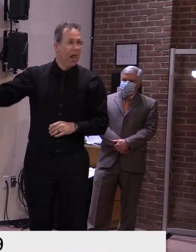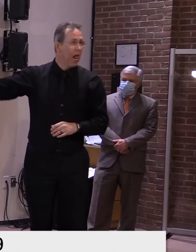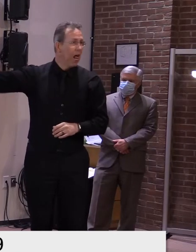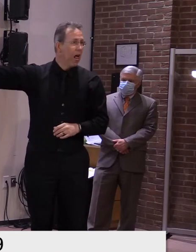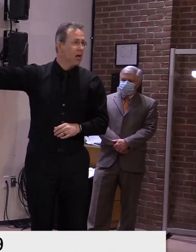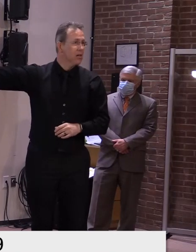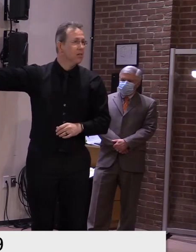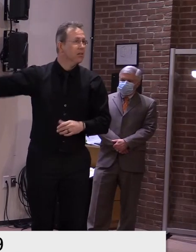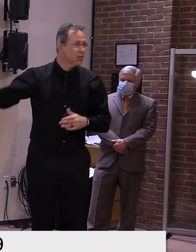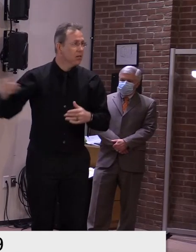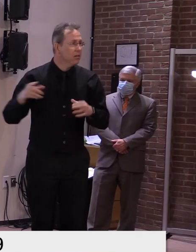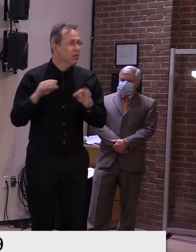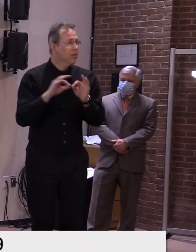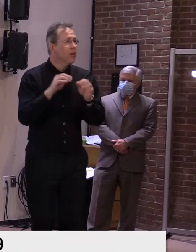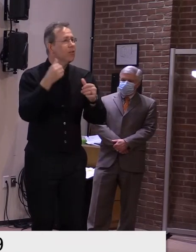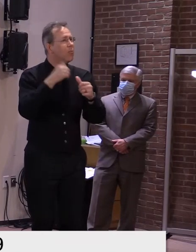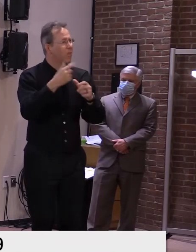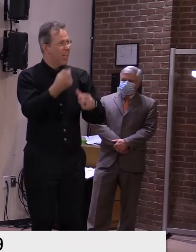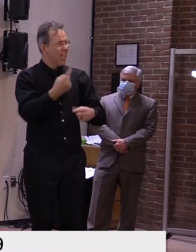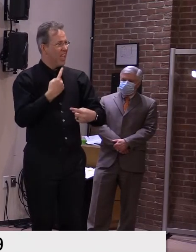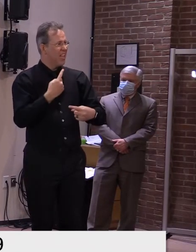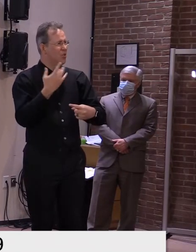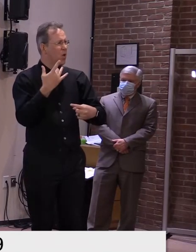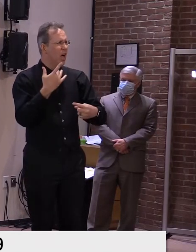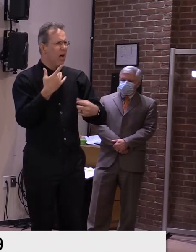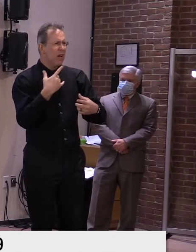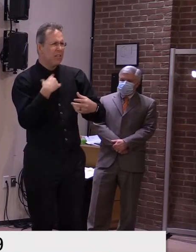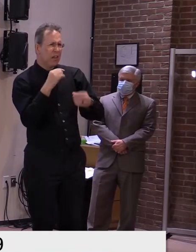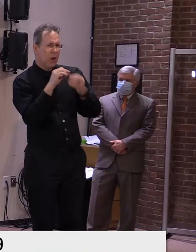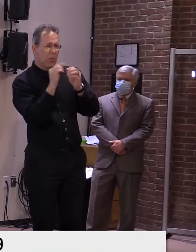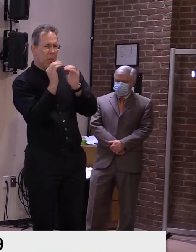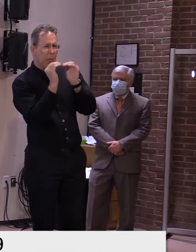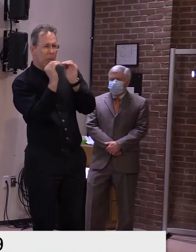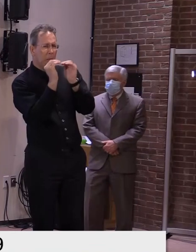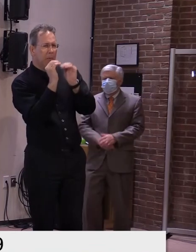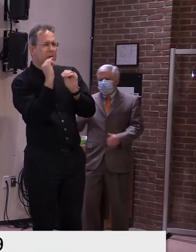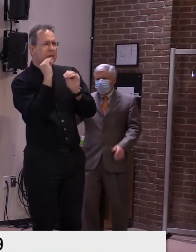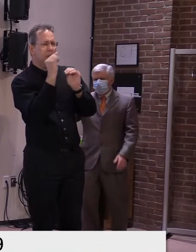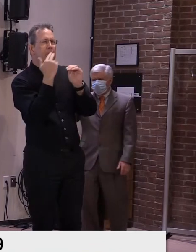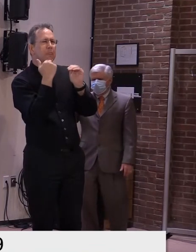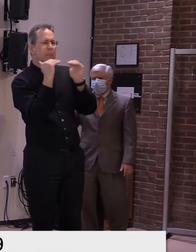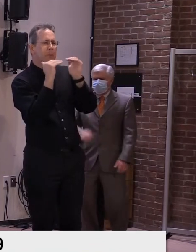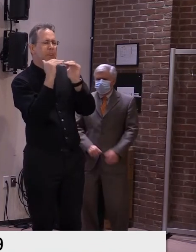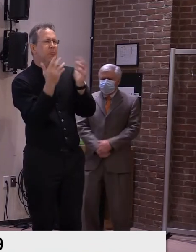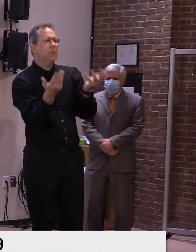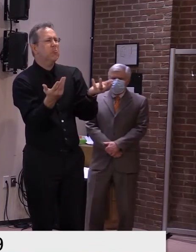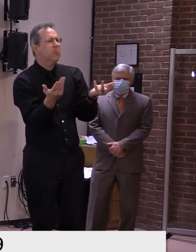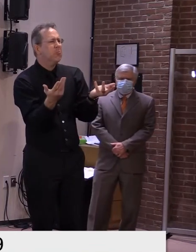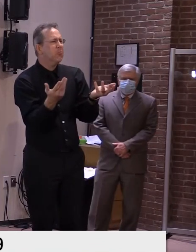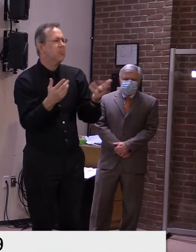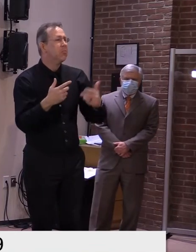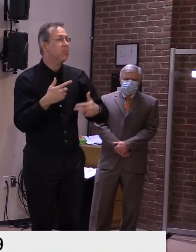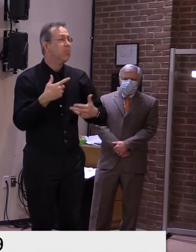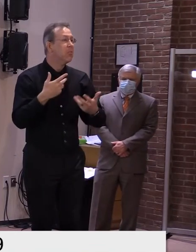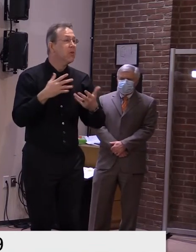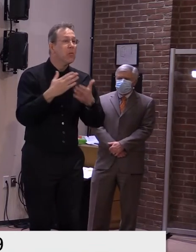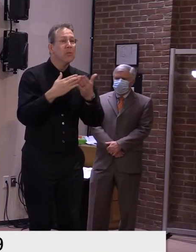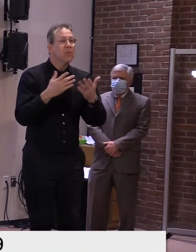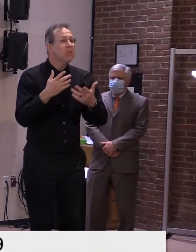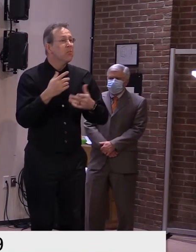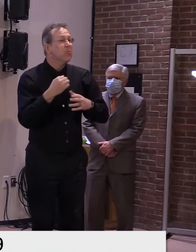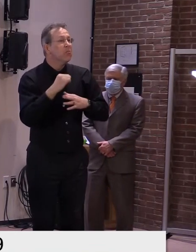parts of some in some age group, or maybe that age group has received their vaccine from the